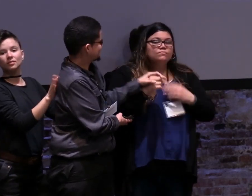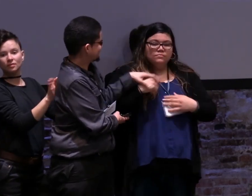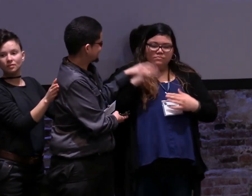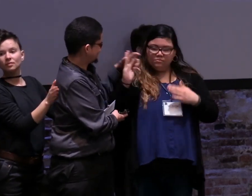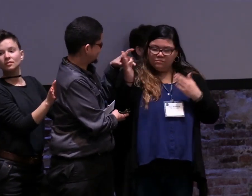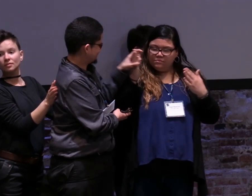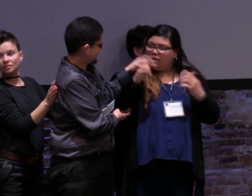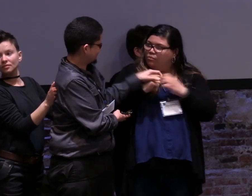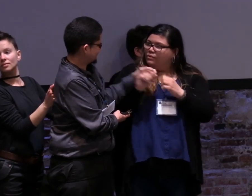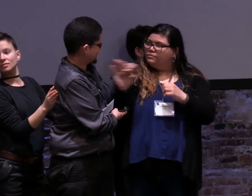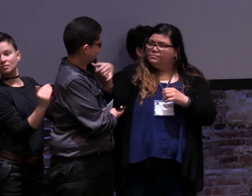Protactile Theater.